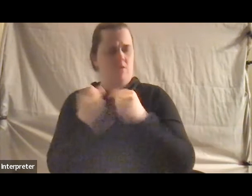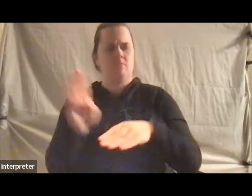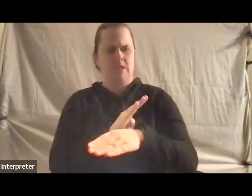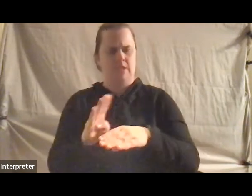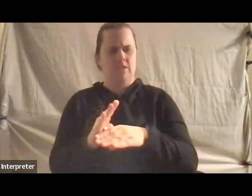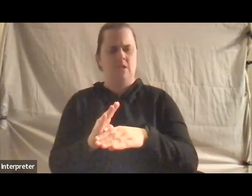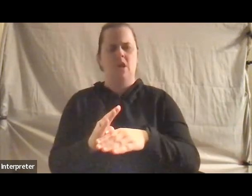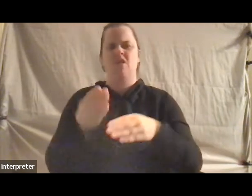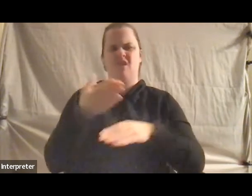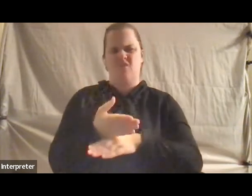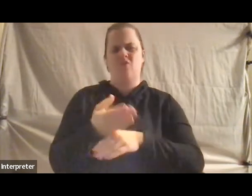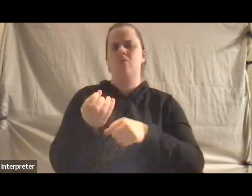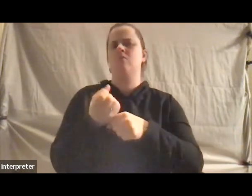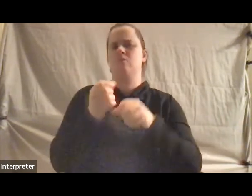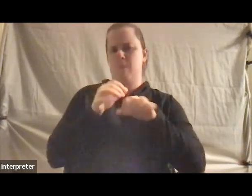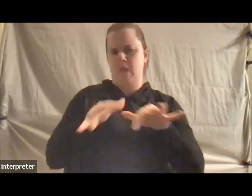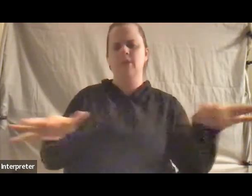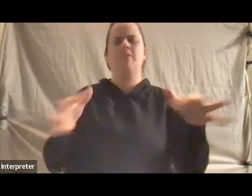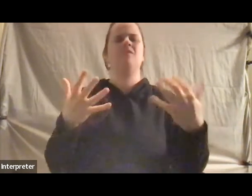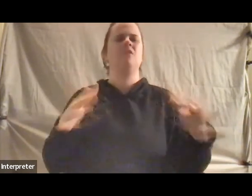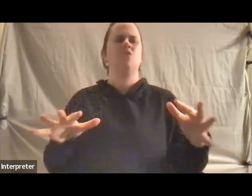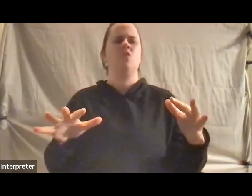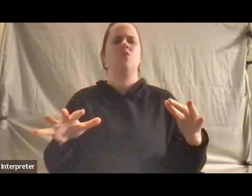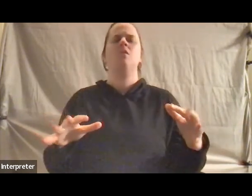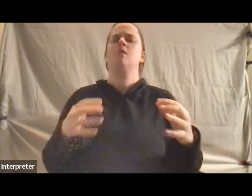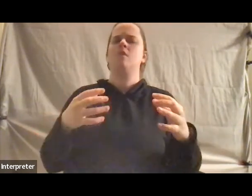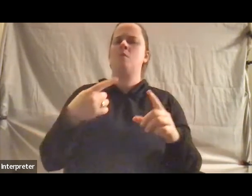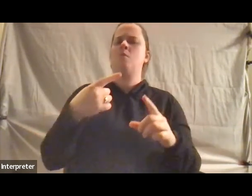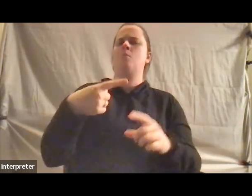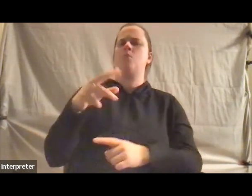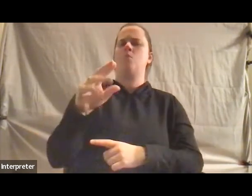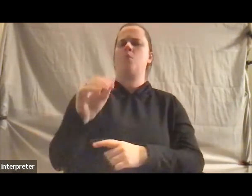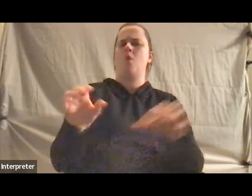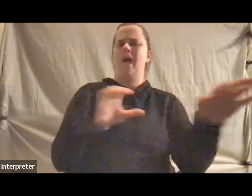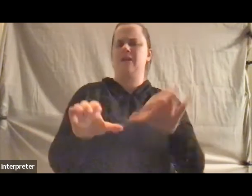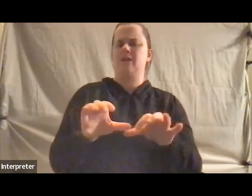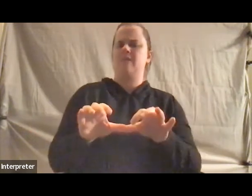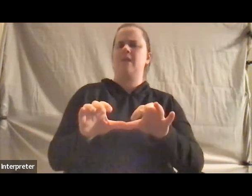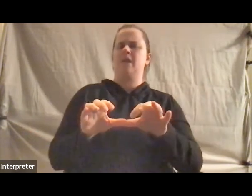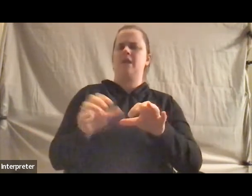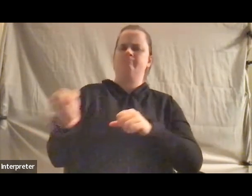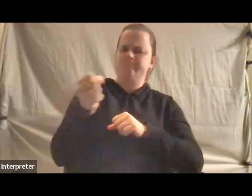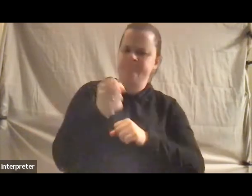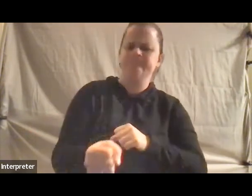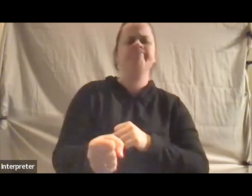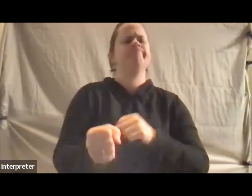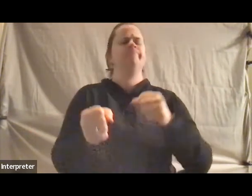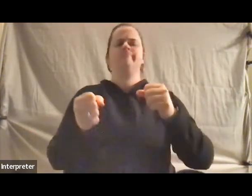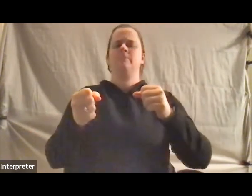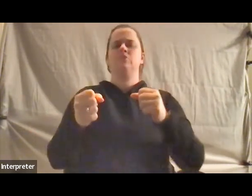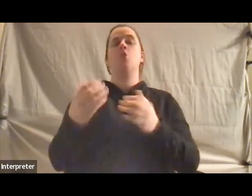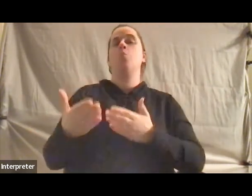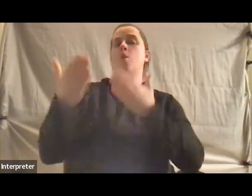pandemic, we are proactively positioning ourselves to diversify our economy through efforts like the